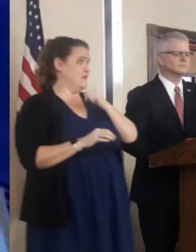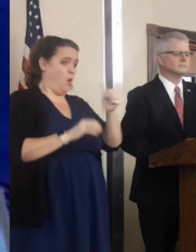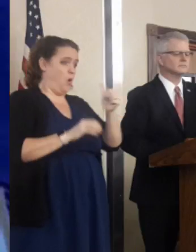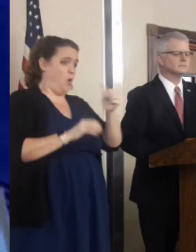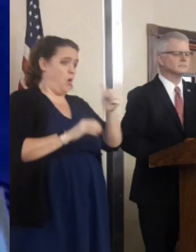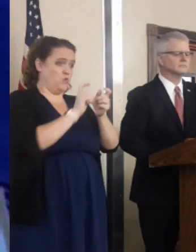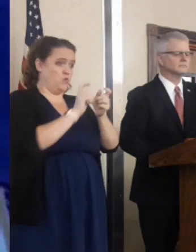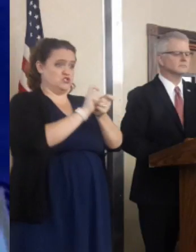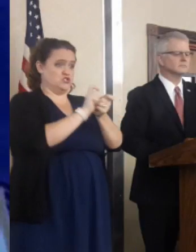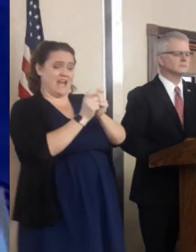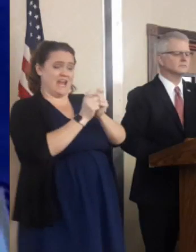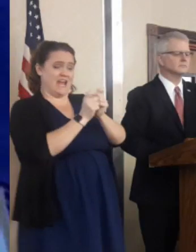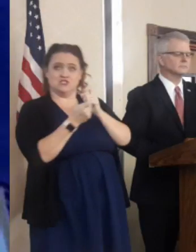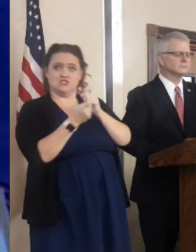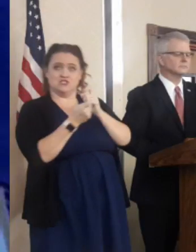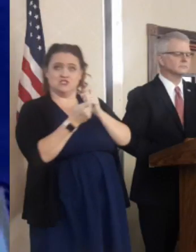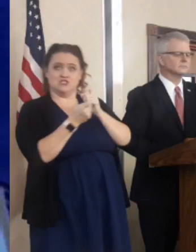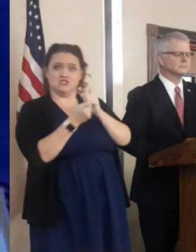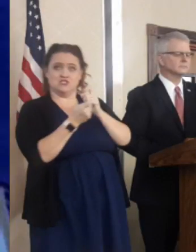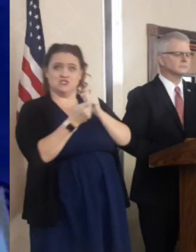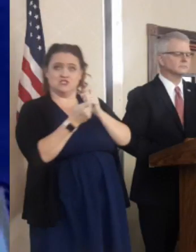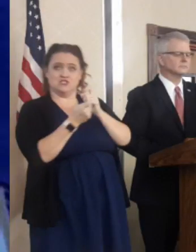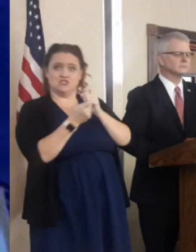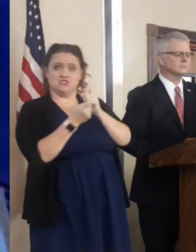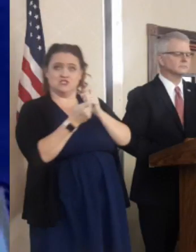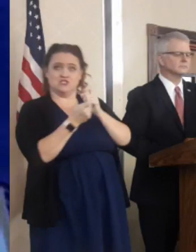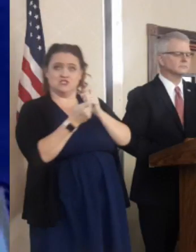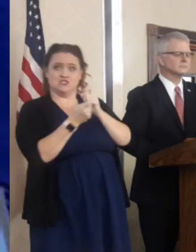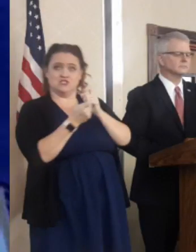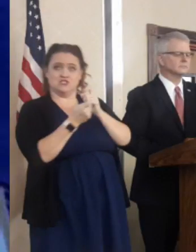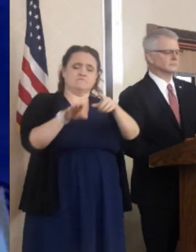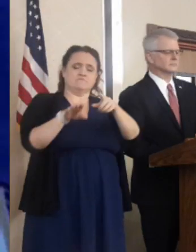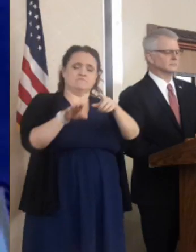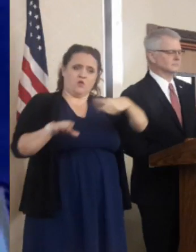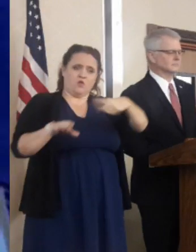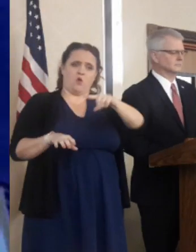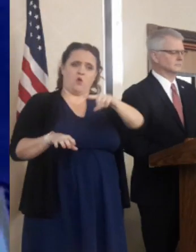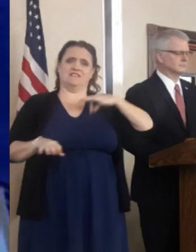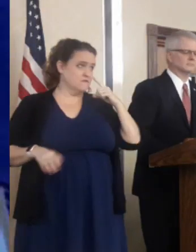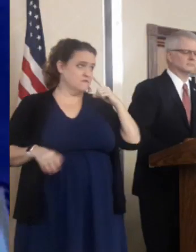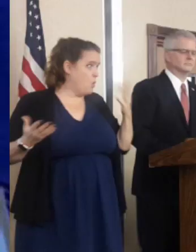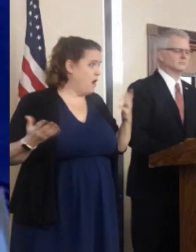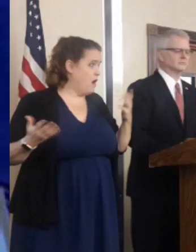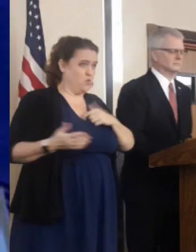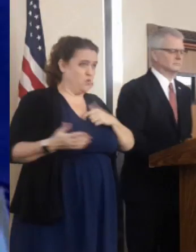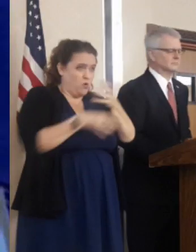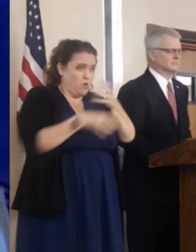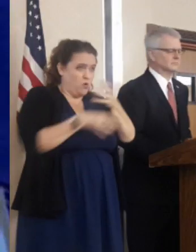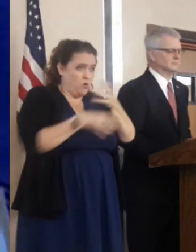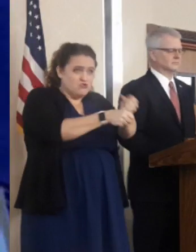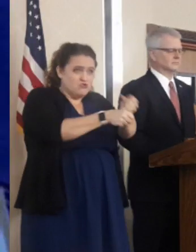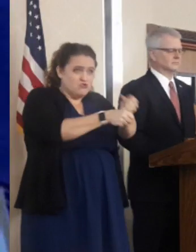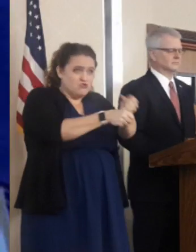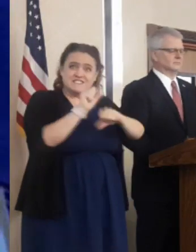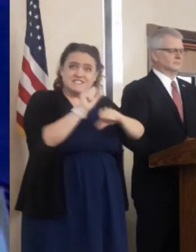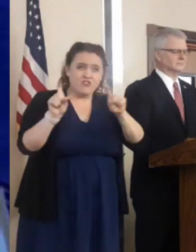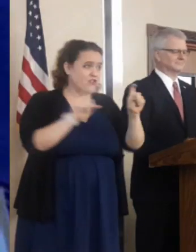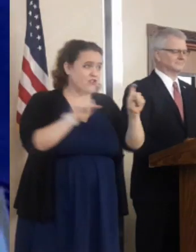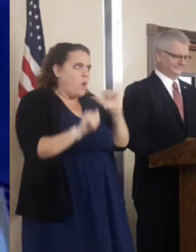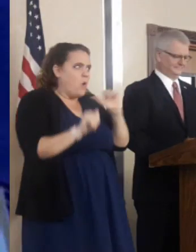effectively, we're shutting off all those advantages. And for what? Because we don't trust each other? I hope that's not the